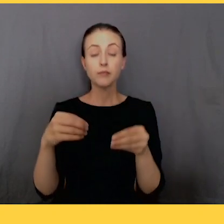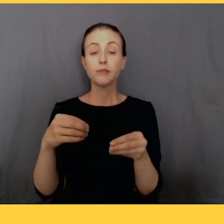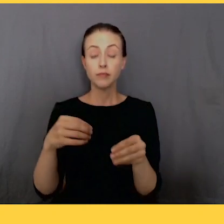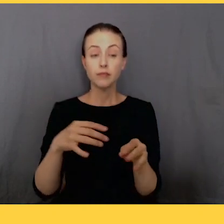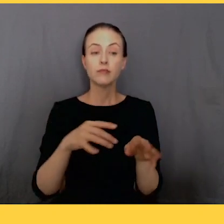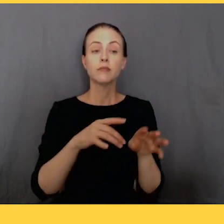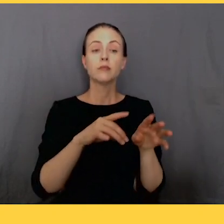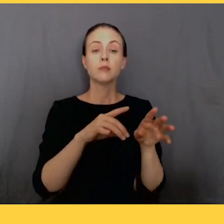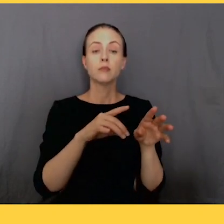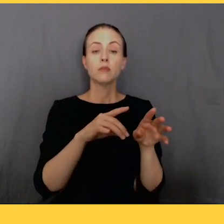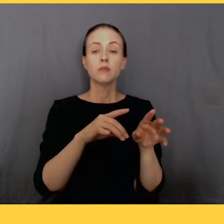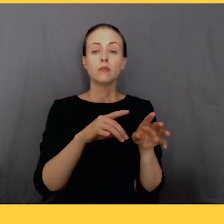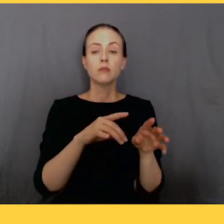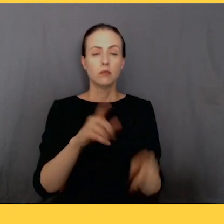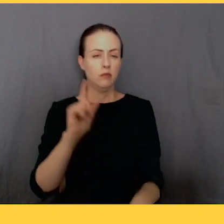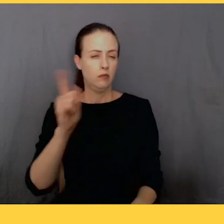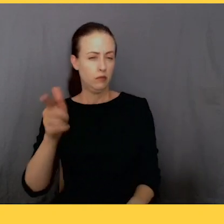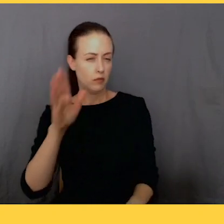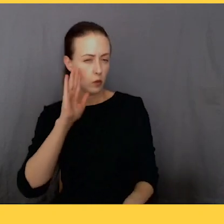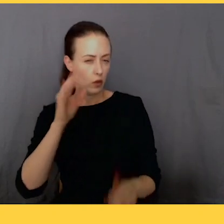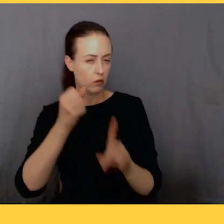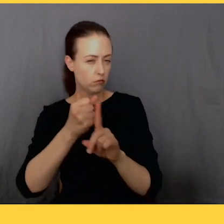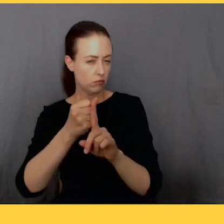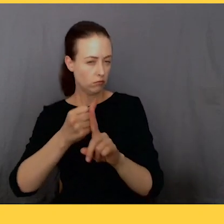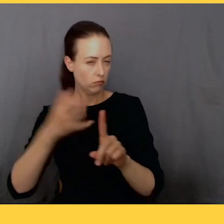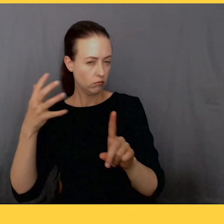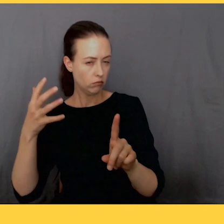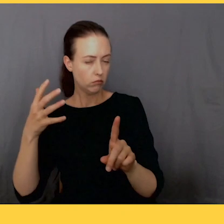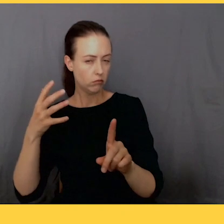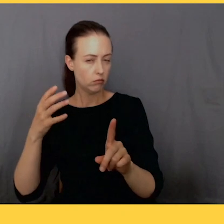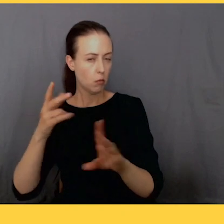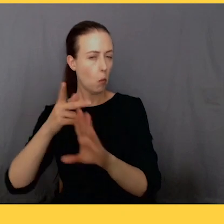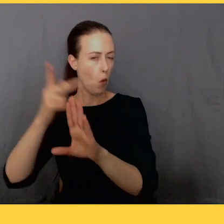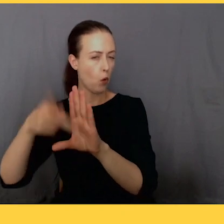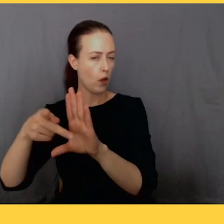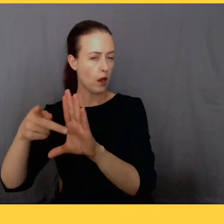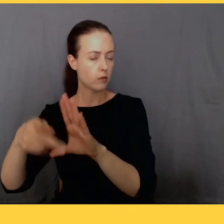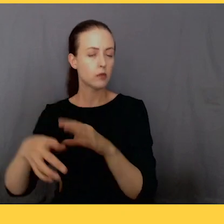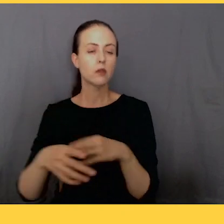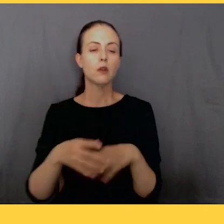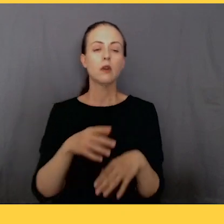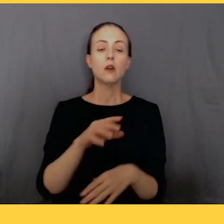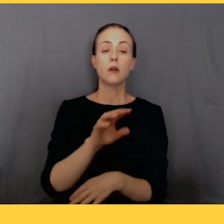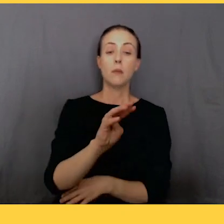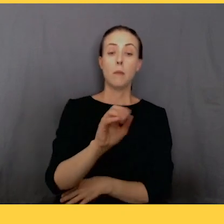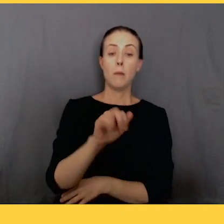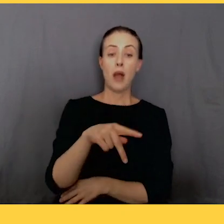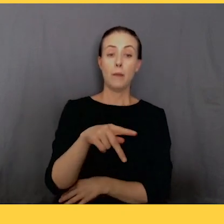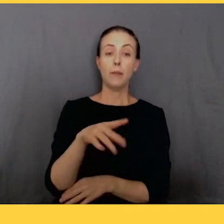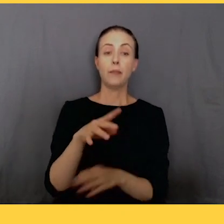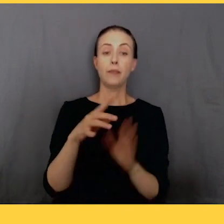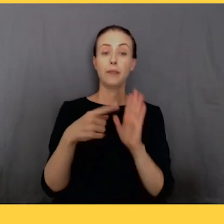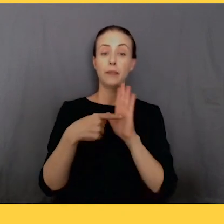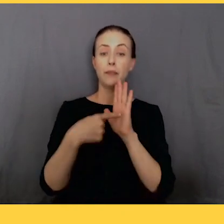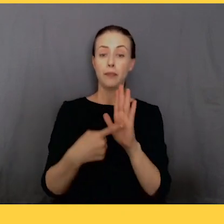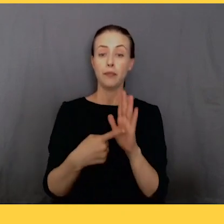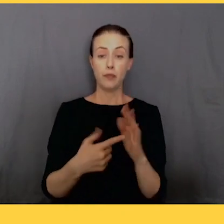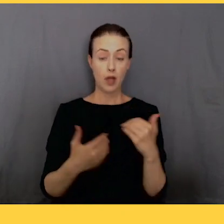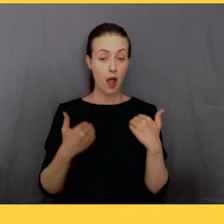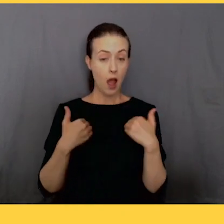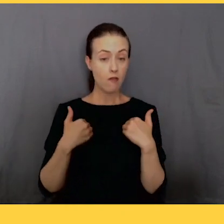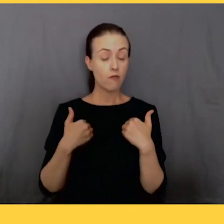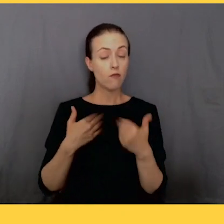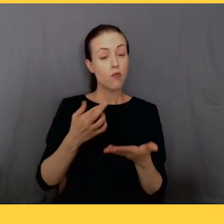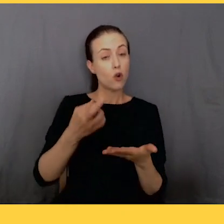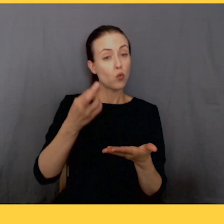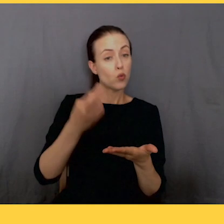little bit later about when we get to customer programs, the maps will also show, do we have a community resource center that